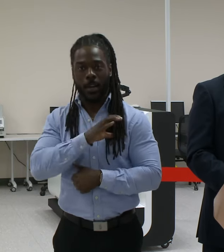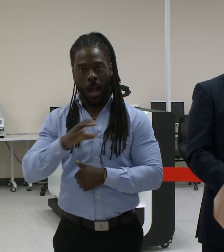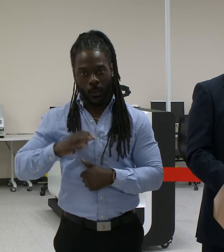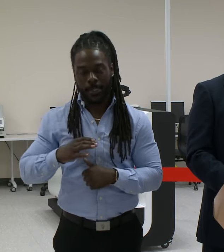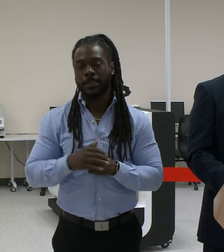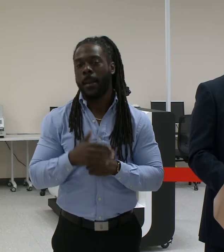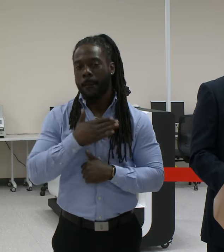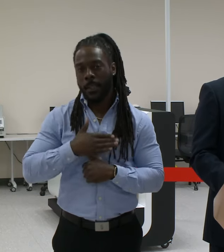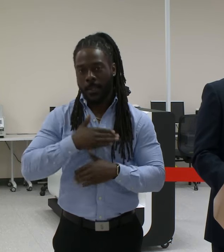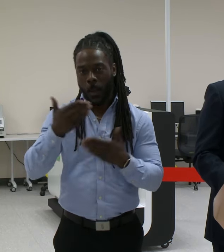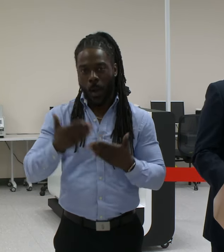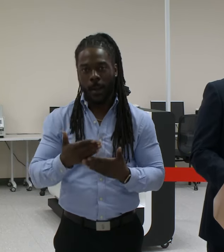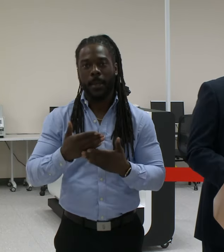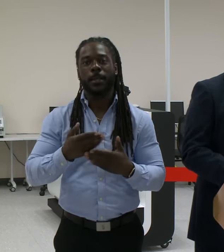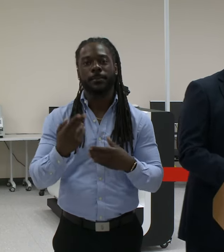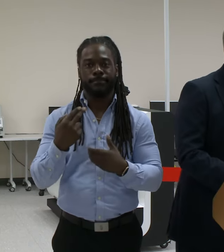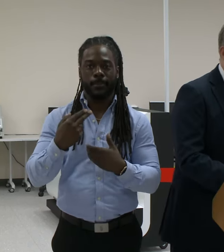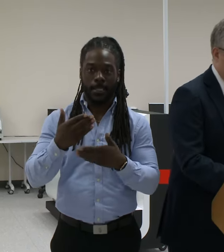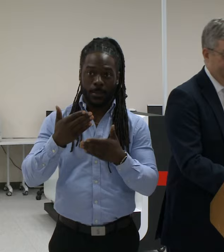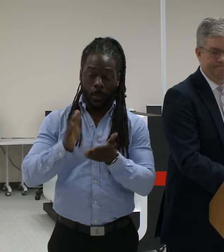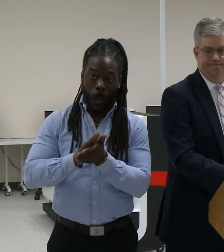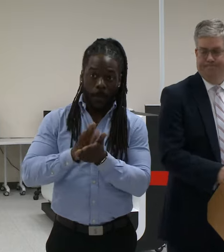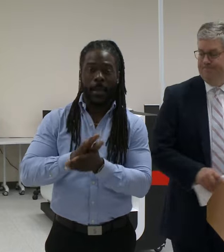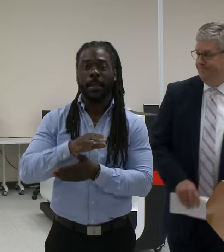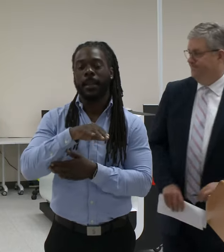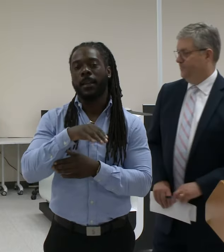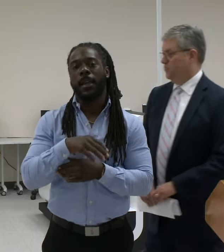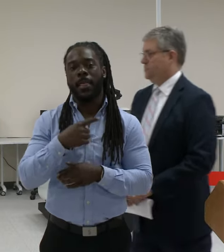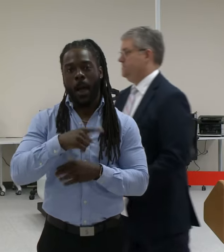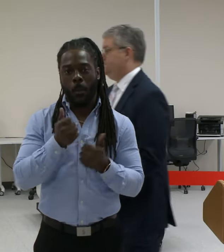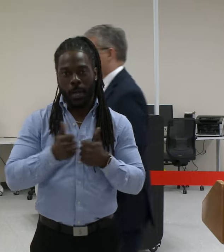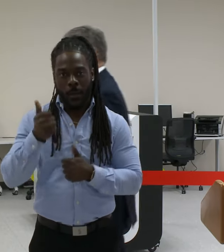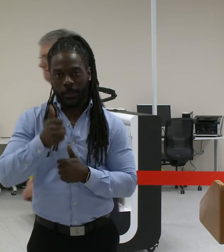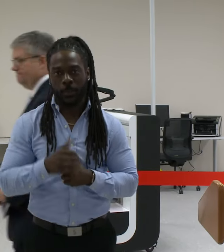me in welcoming Dr. Colleen Shogan to the podium.